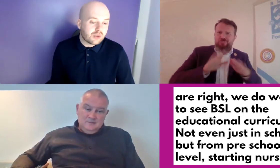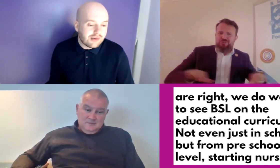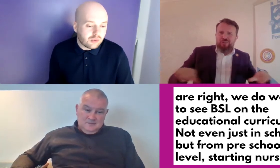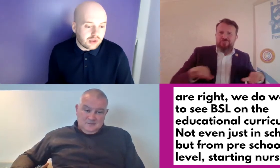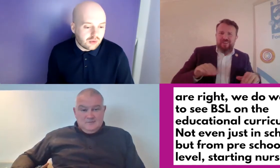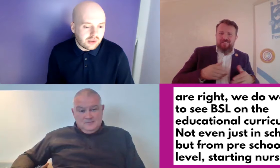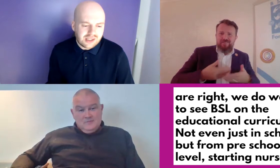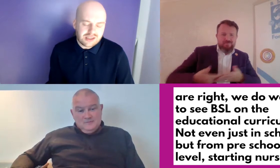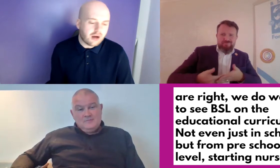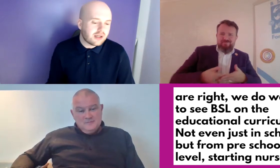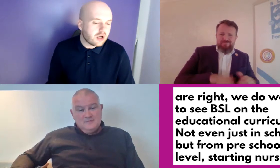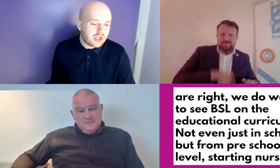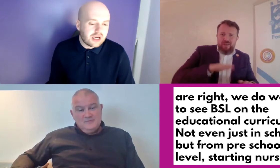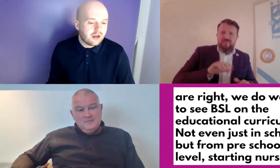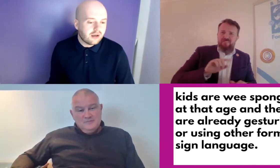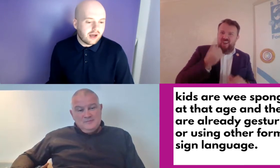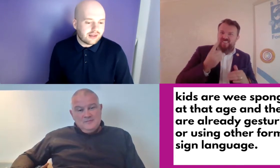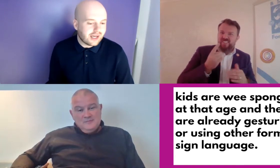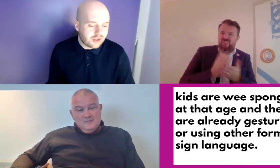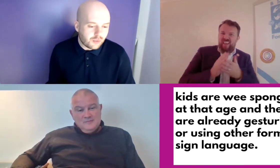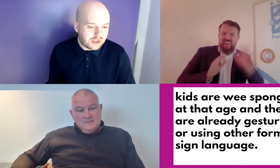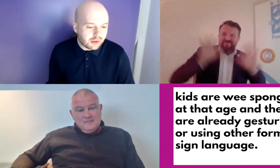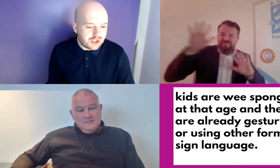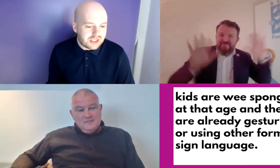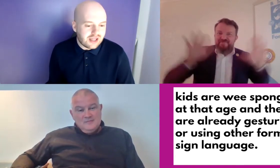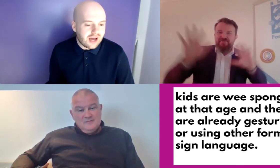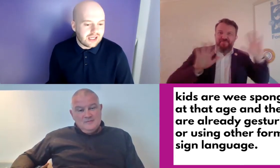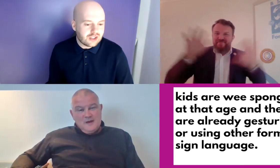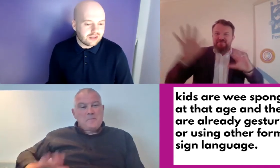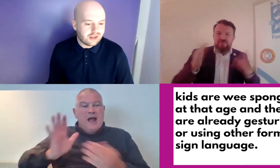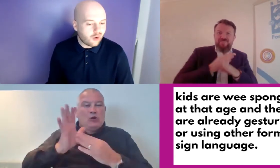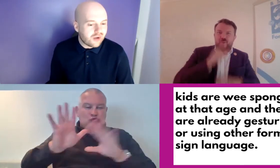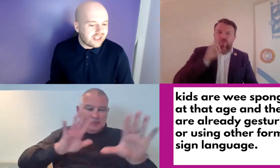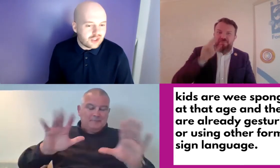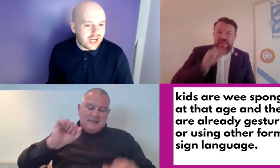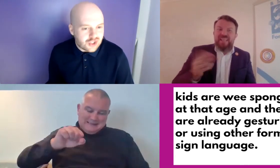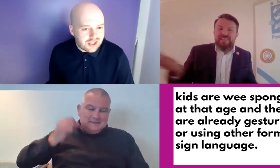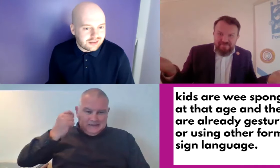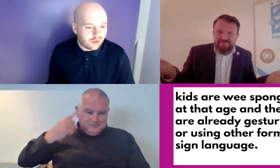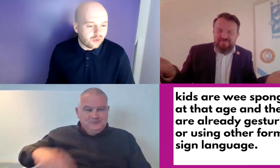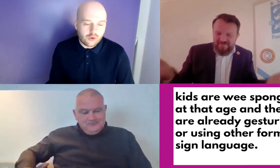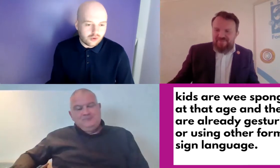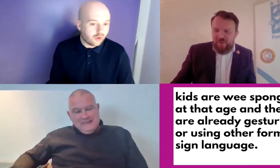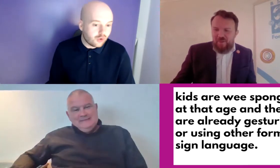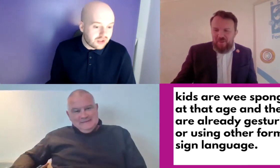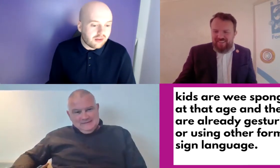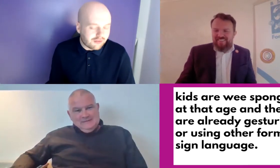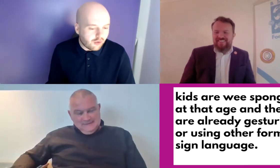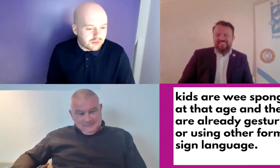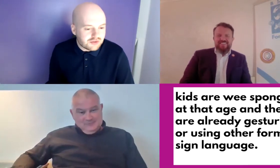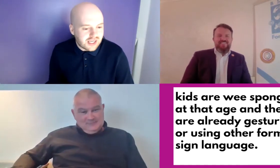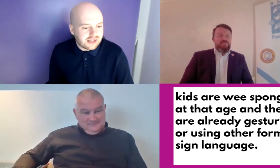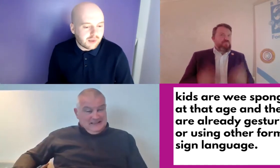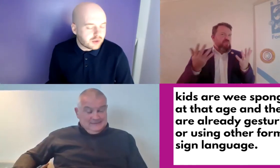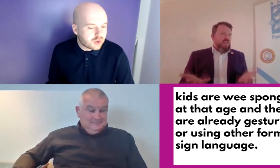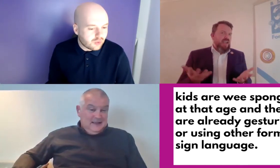preschool level, starting nursery. Kids are wee sponges at that age, and they're already gesturing, or using other forms